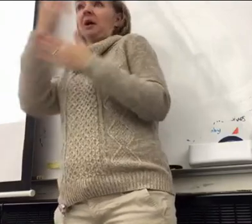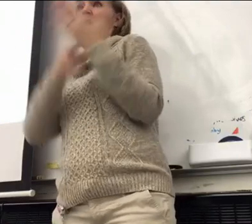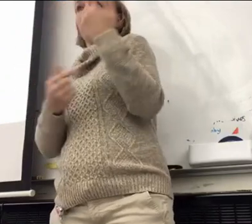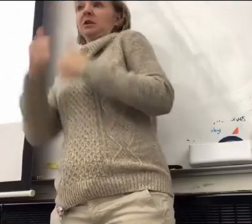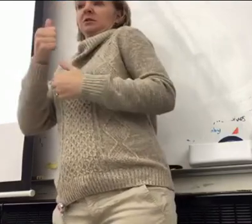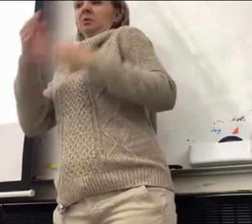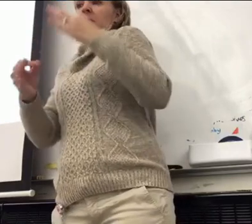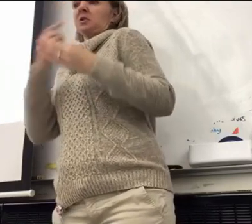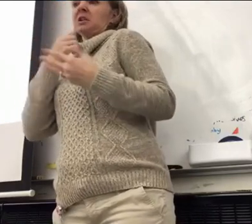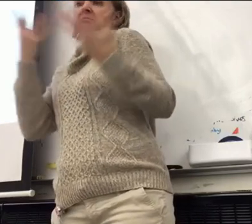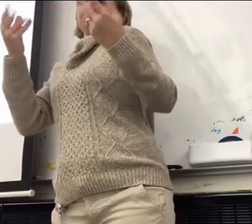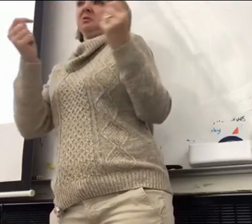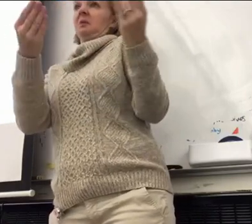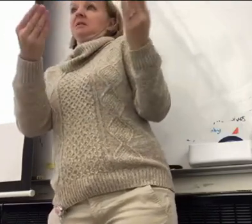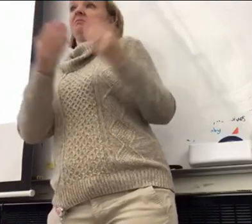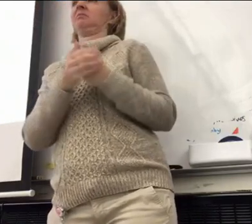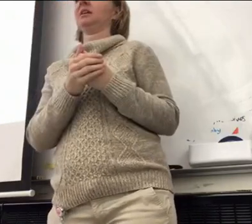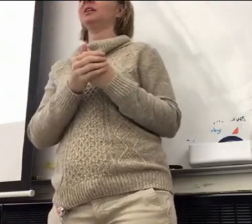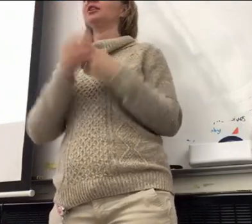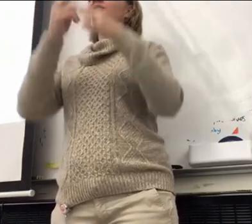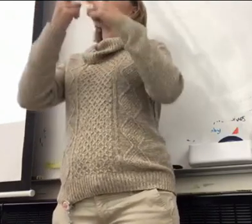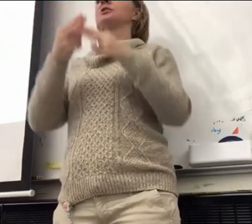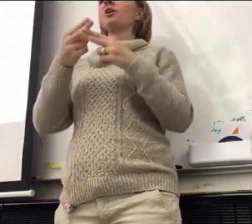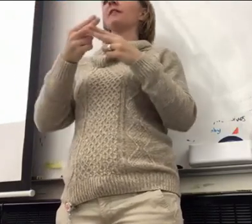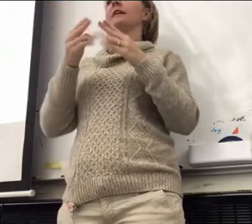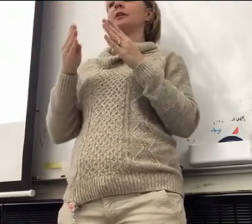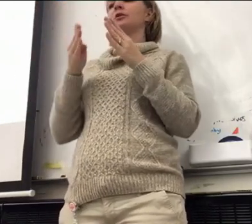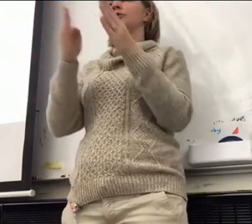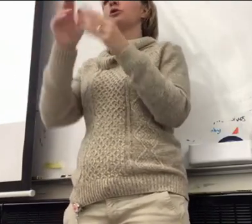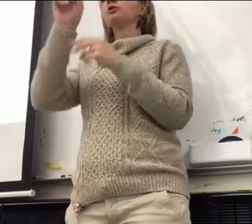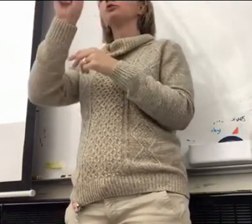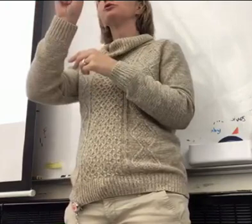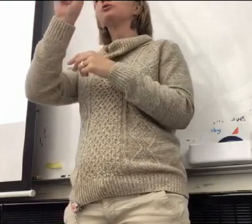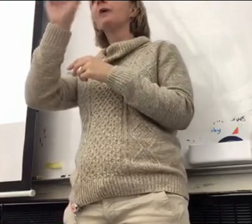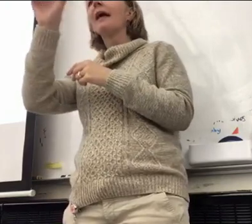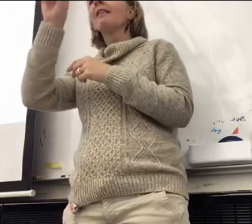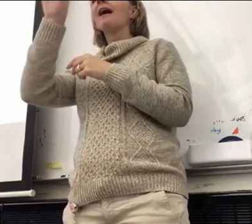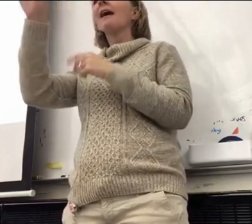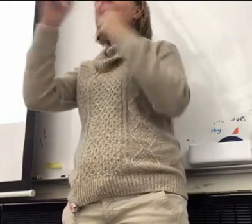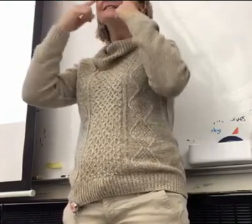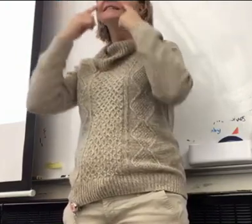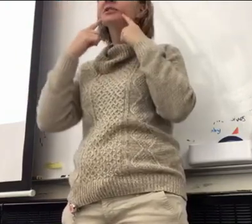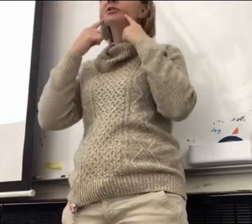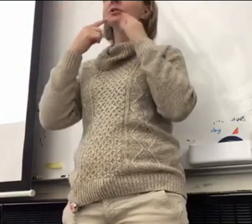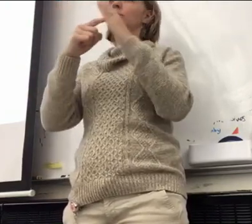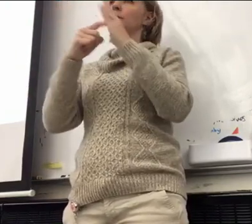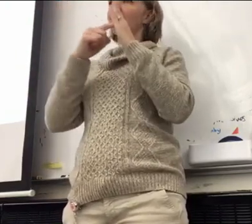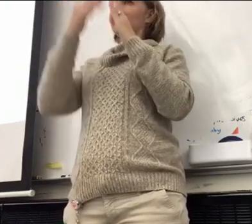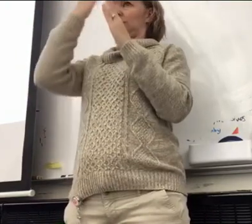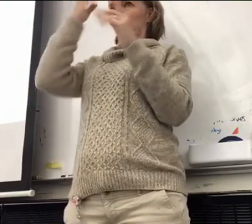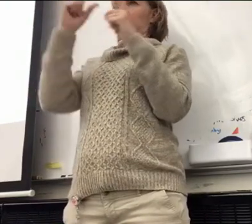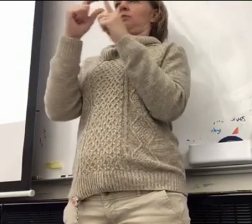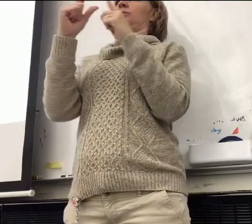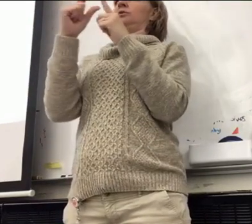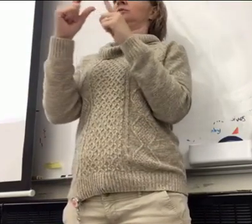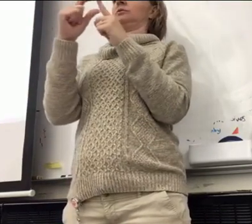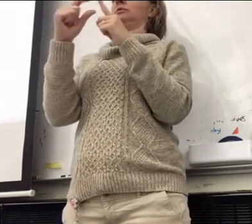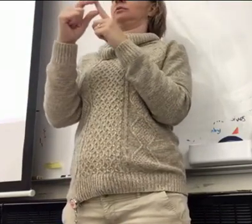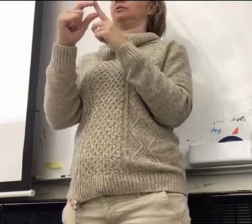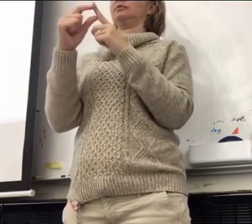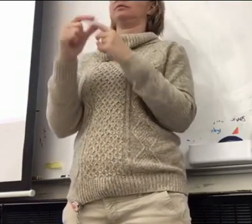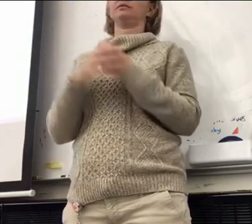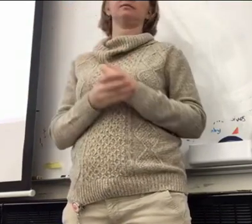says. And this begins what is known as the Trail of Tears. The Trail of Tears is a starred term.